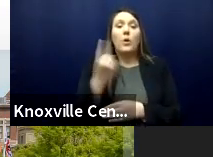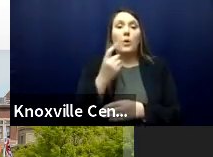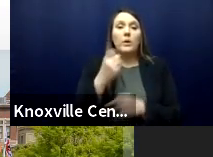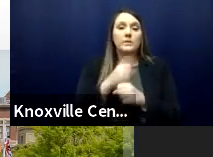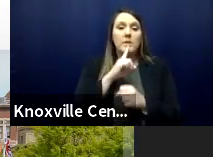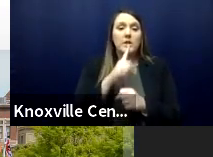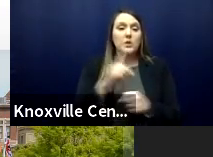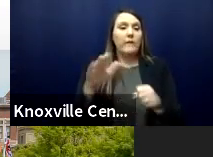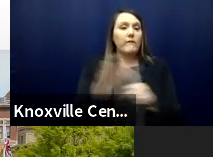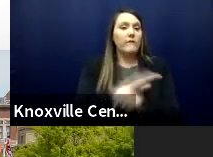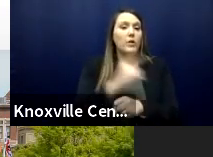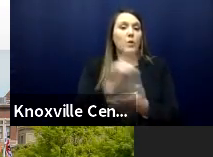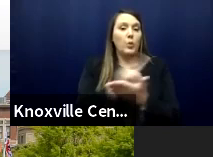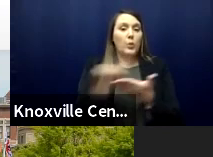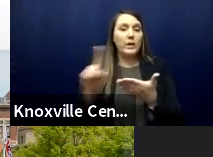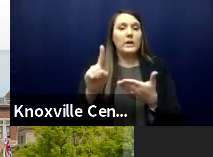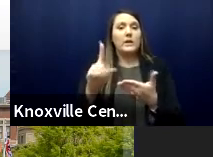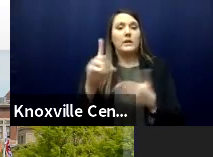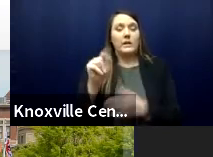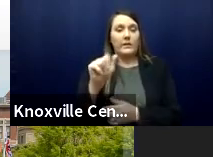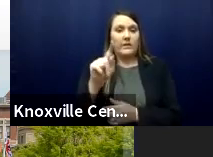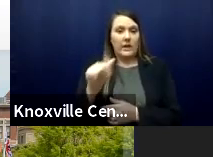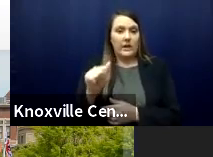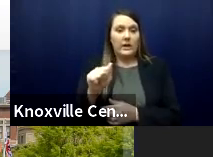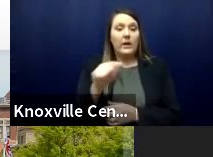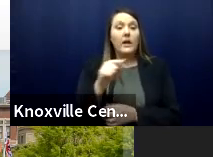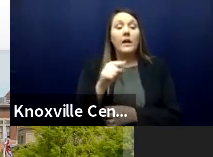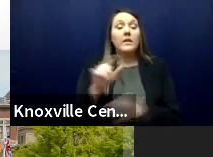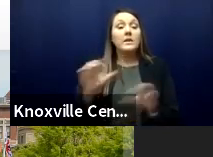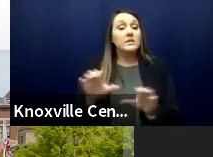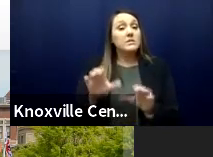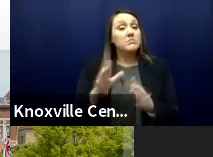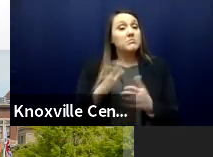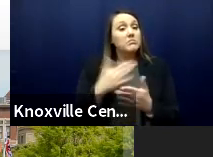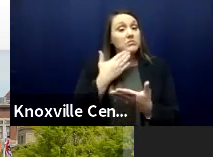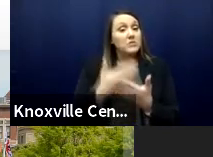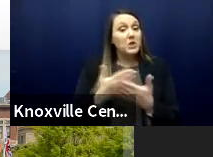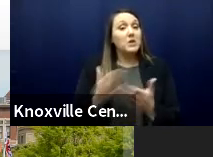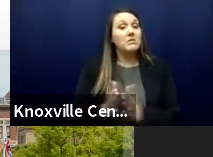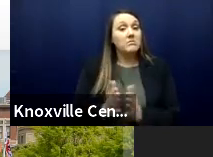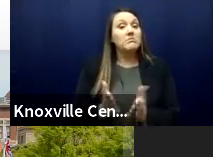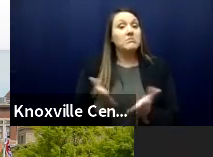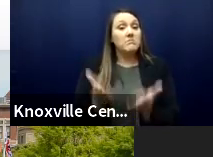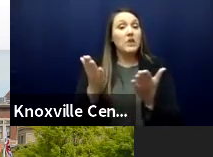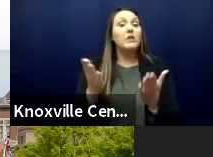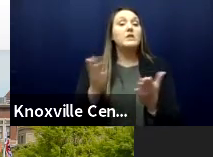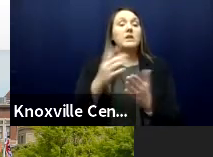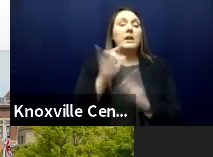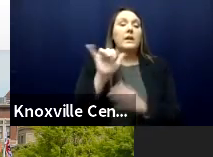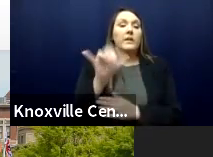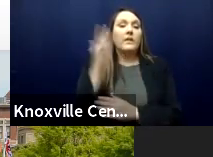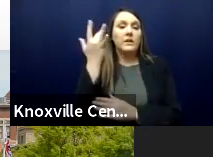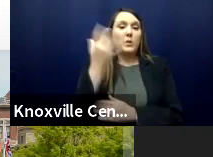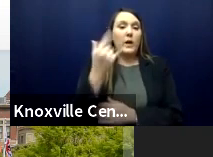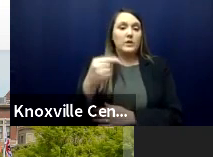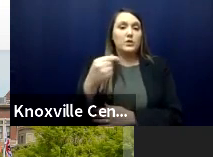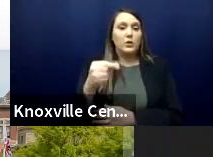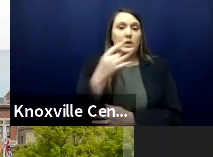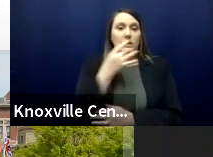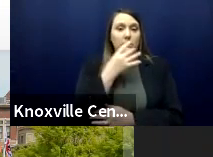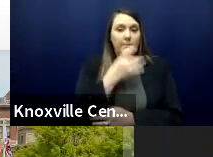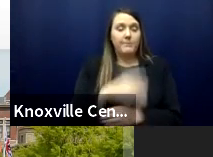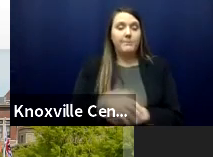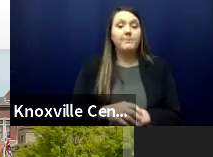full week of data. This does continue to be encouraging, and is why we are representing this benchmark as green. Our third